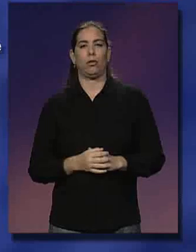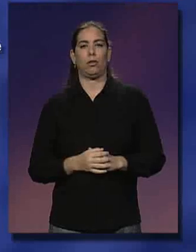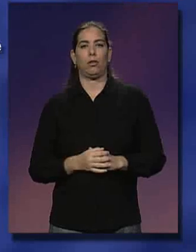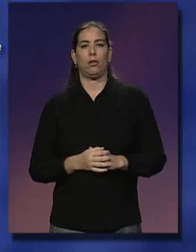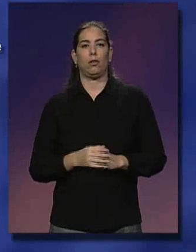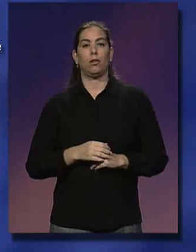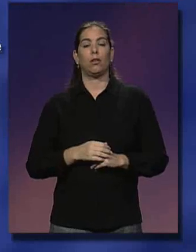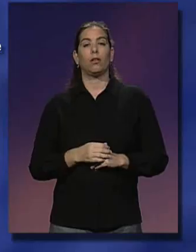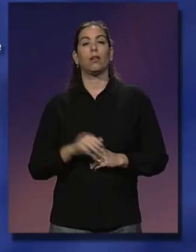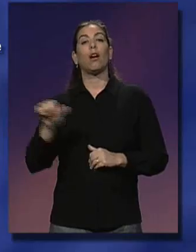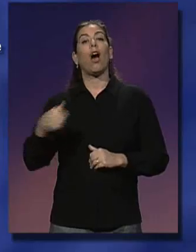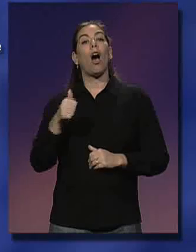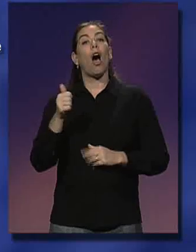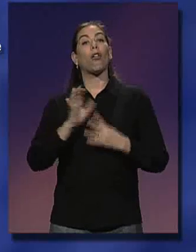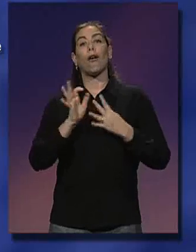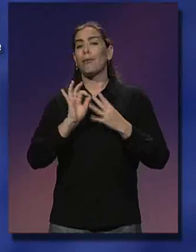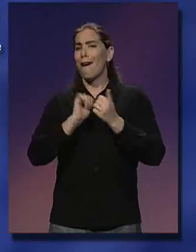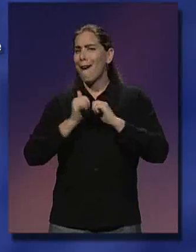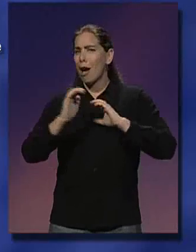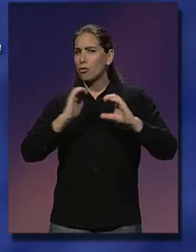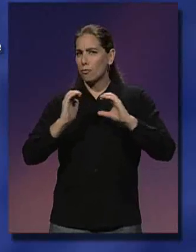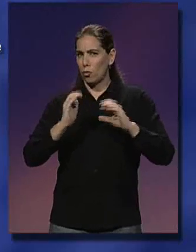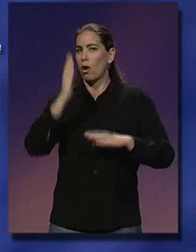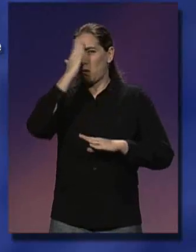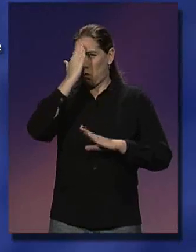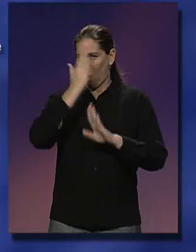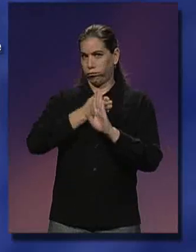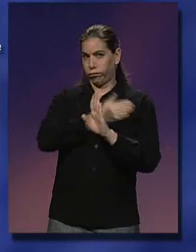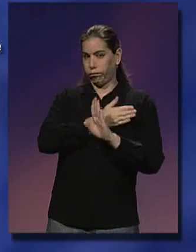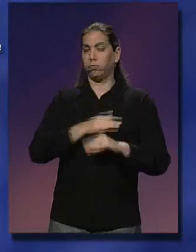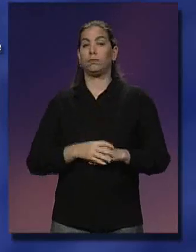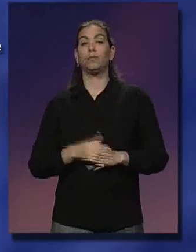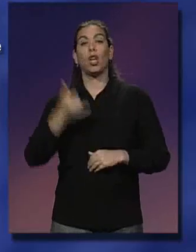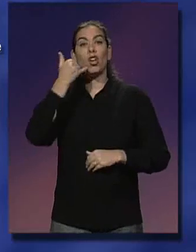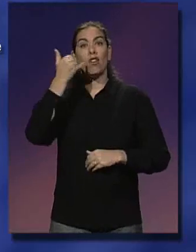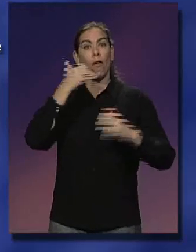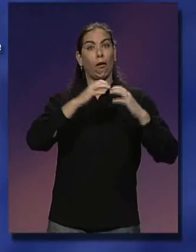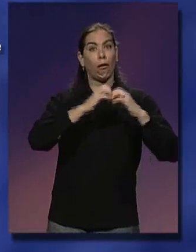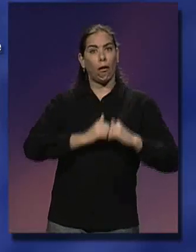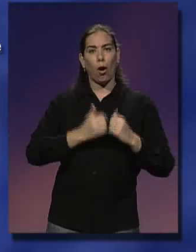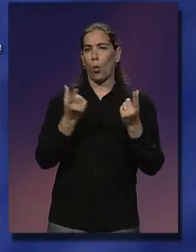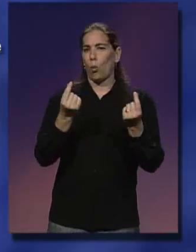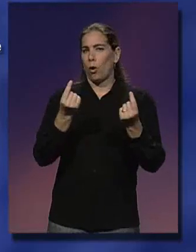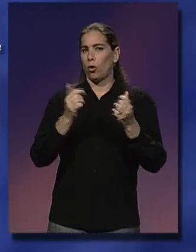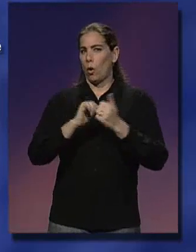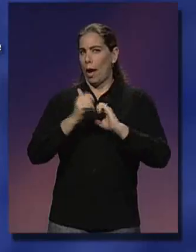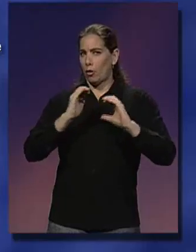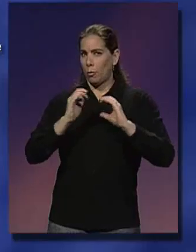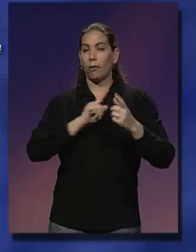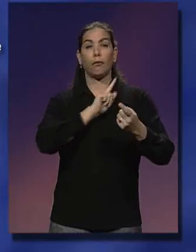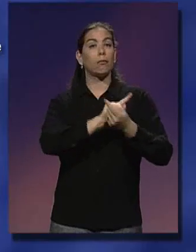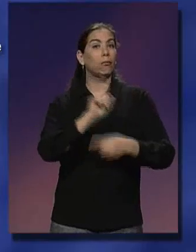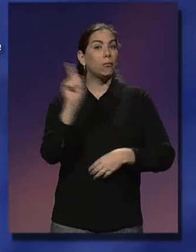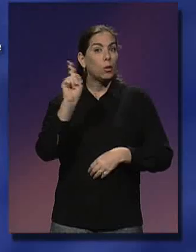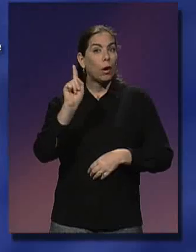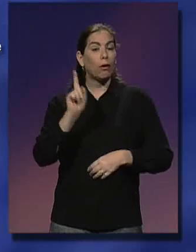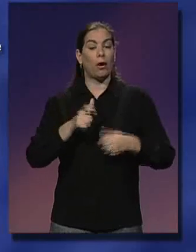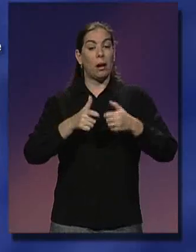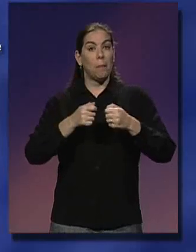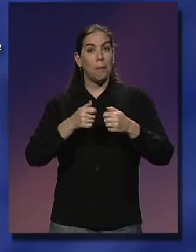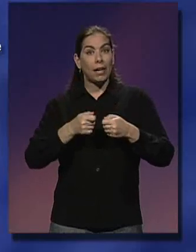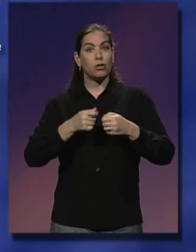have alternative ways to communicate if phones are not working, such as an assigned meeting place, use of pagers, email,